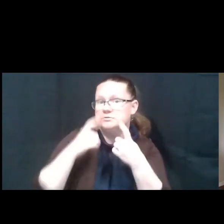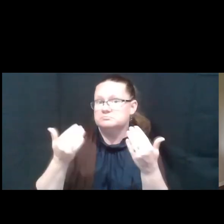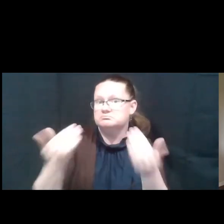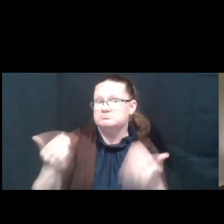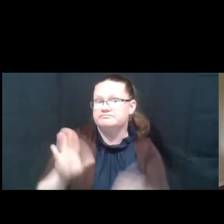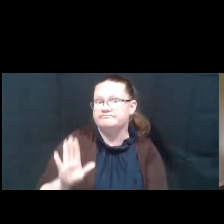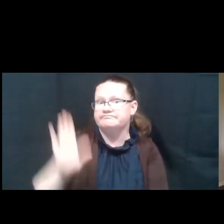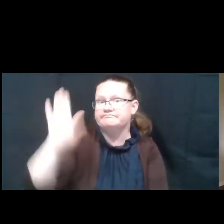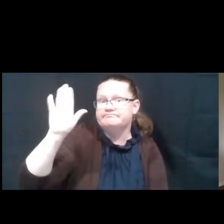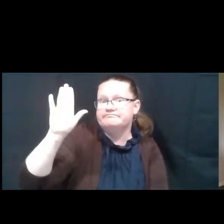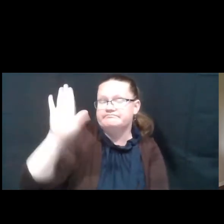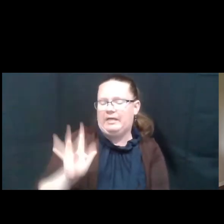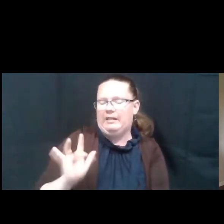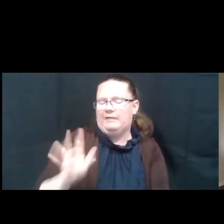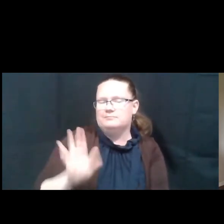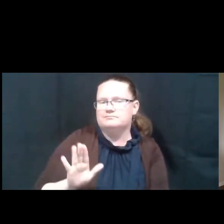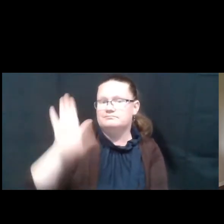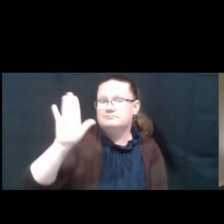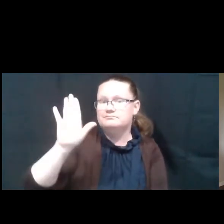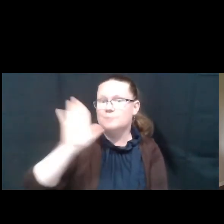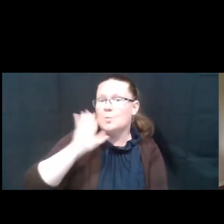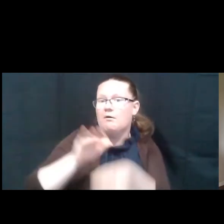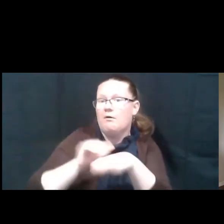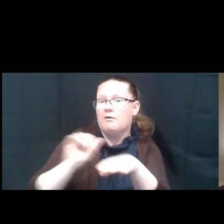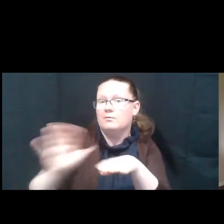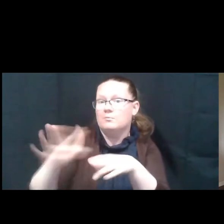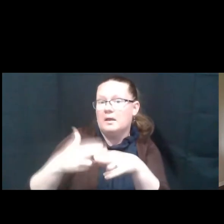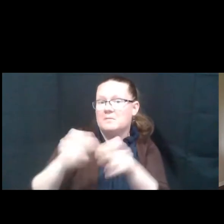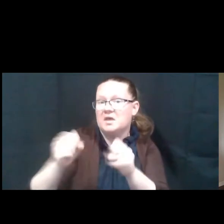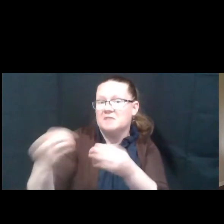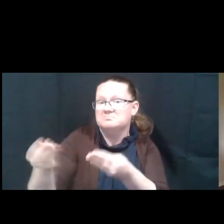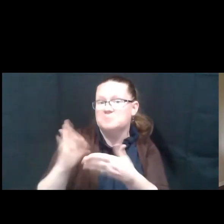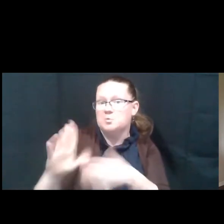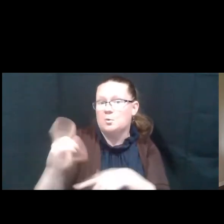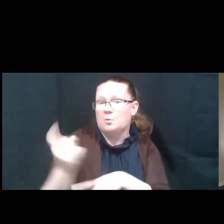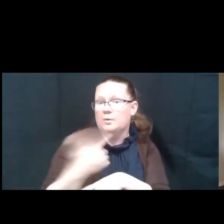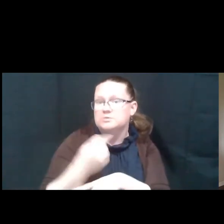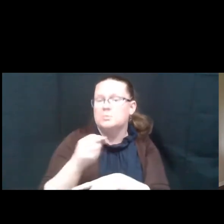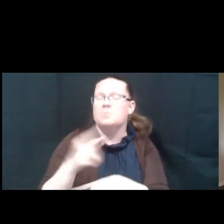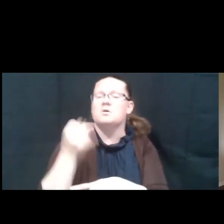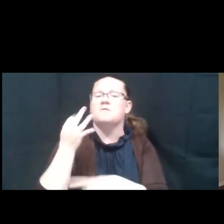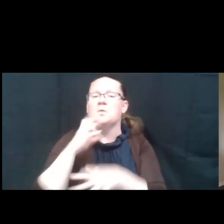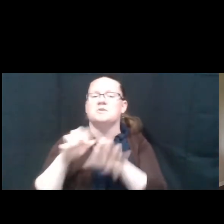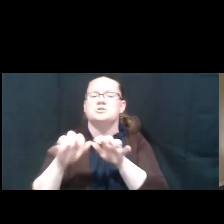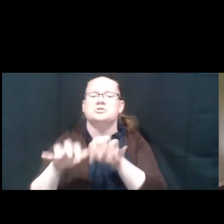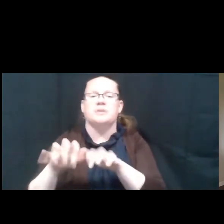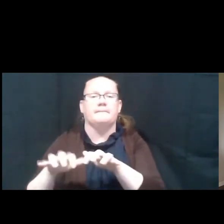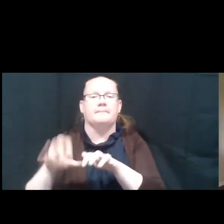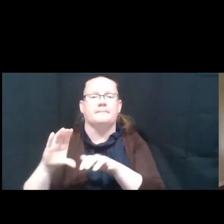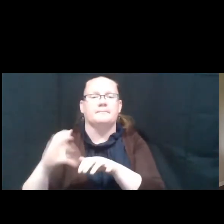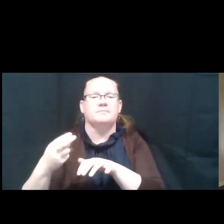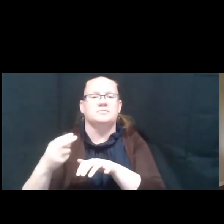hand and we will call on you. You can ask your own question, or if you have a question you'd like to put into the chat section, you can do